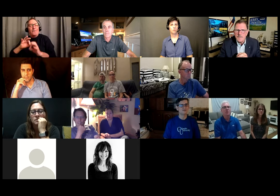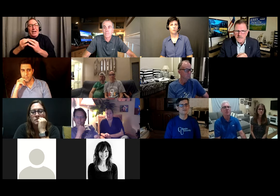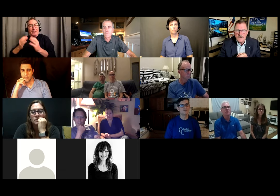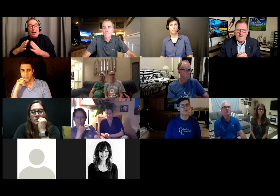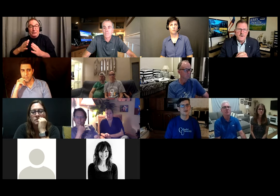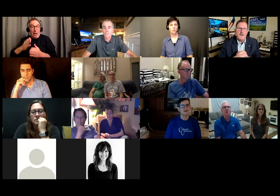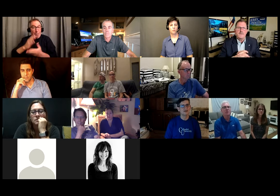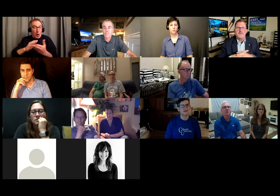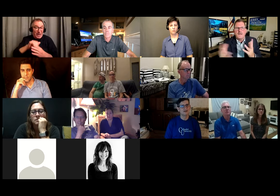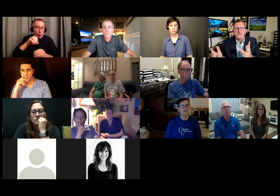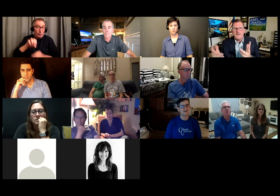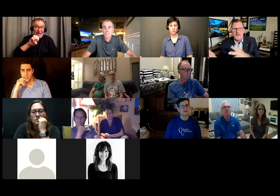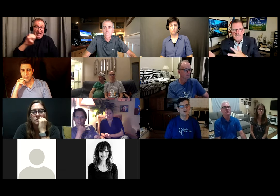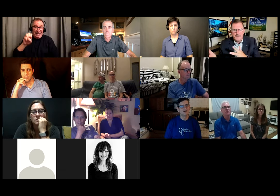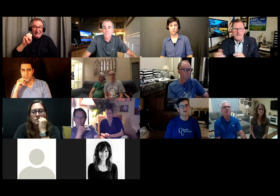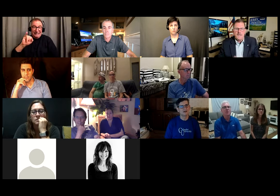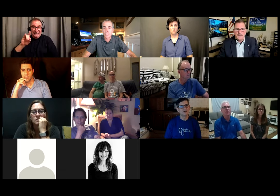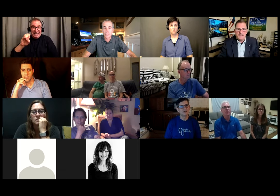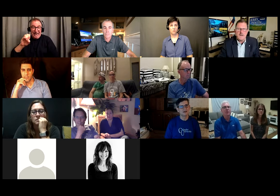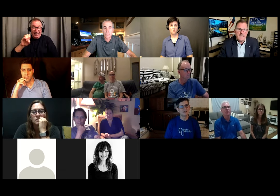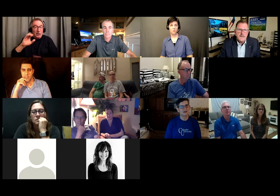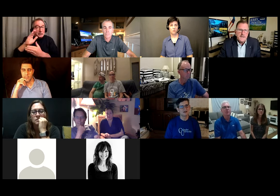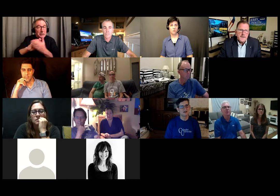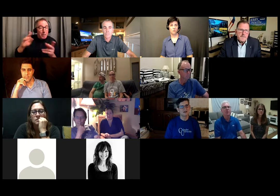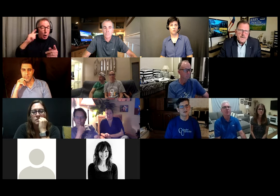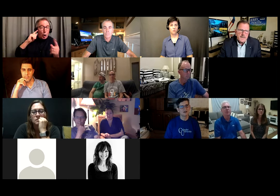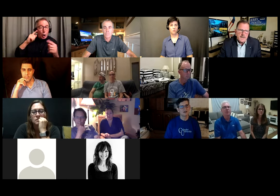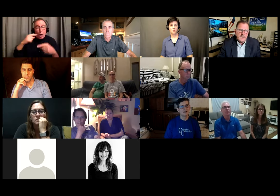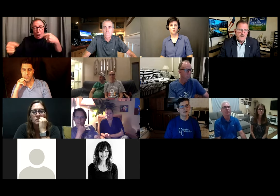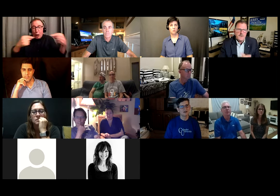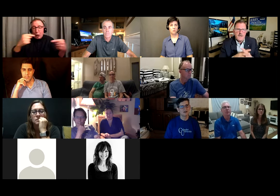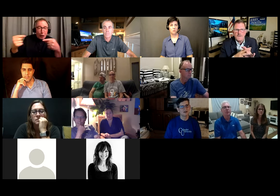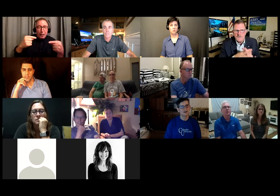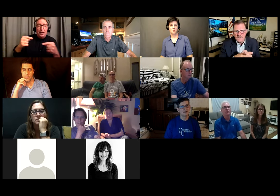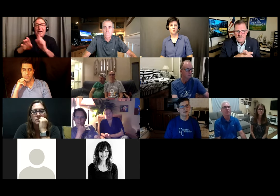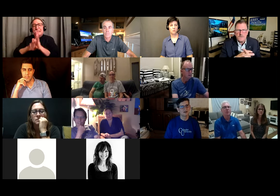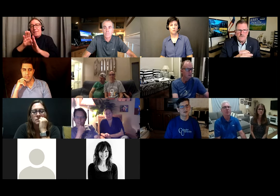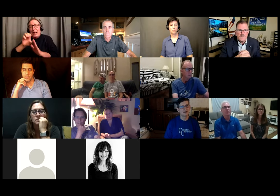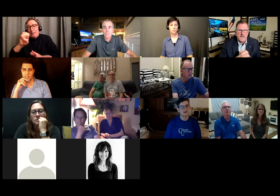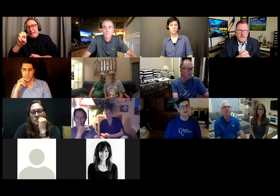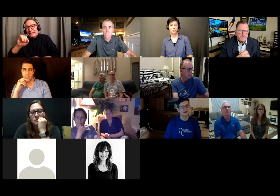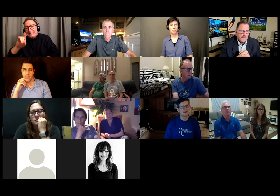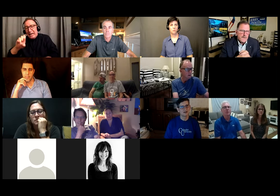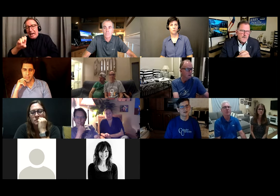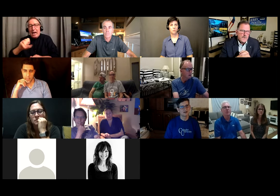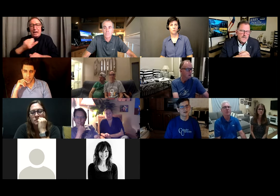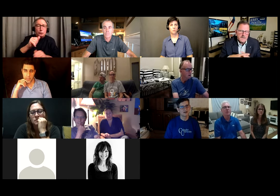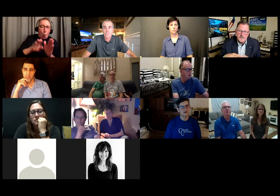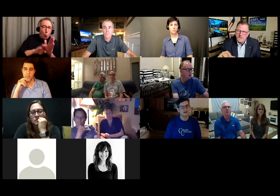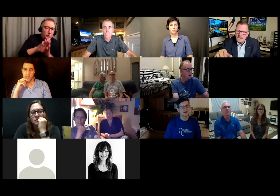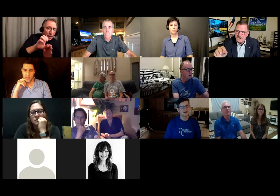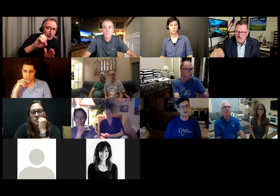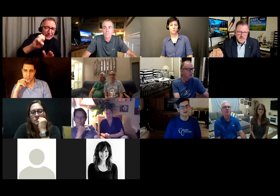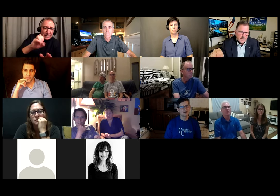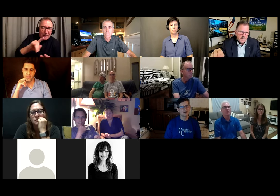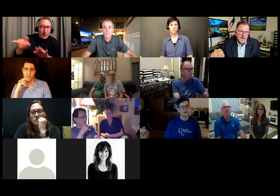know how many of you heard about developing or not developing the east side. But in order to handle these numbers this time, we need to do